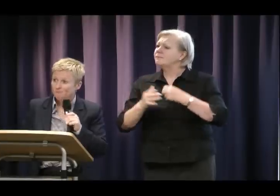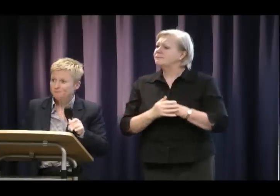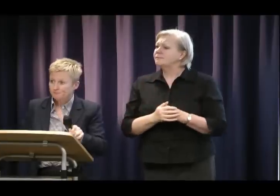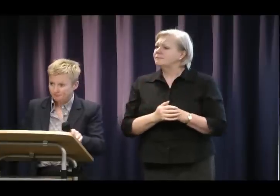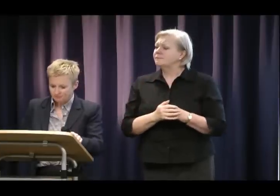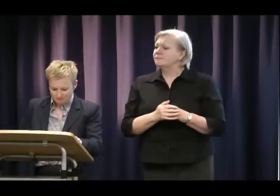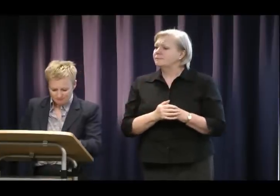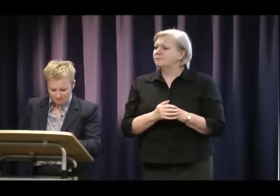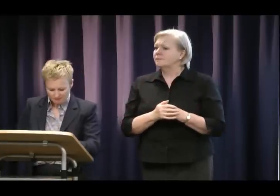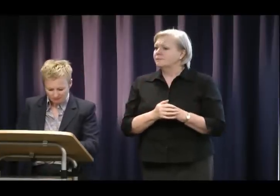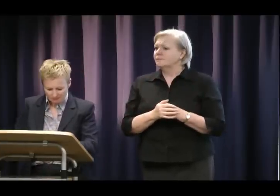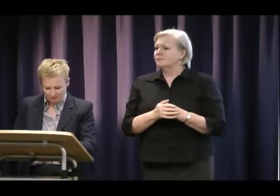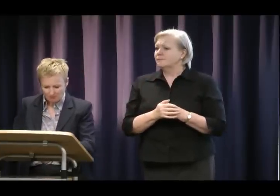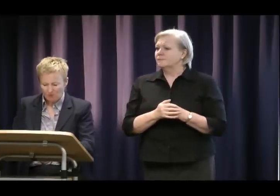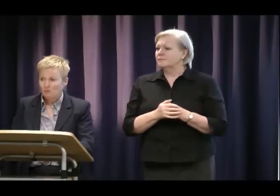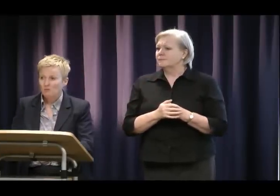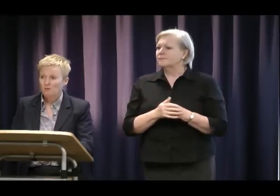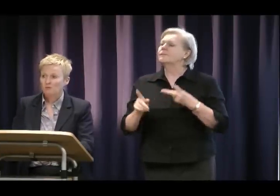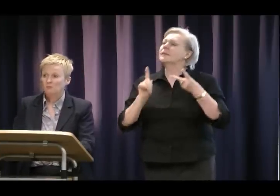Michael.